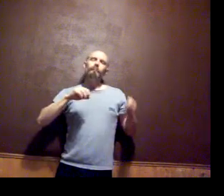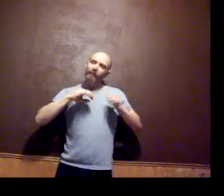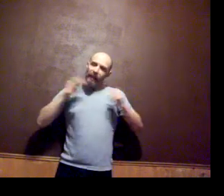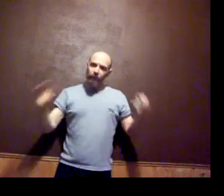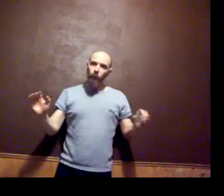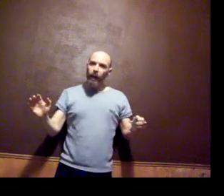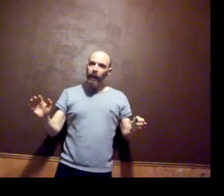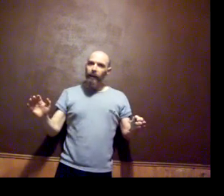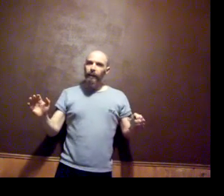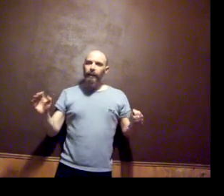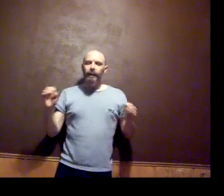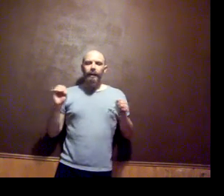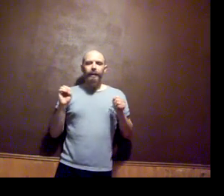that's okay.